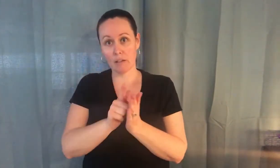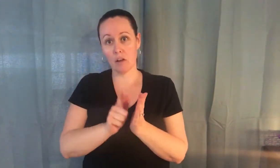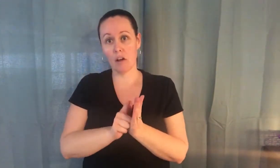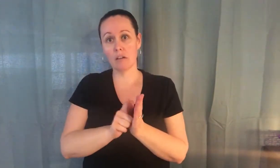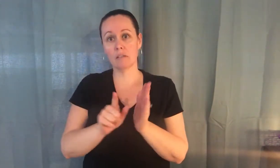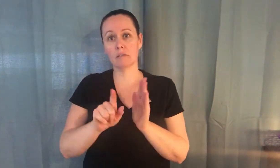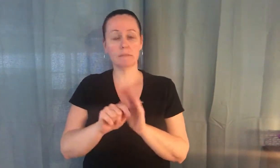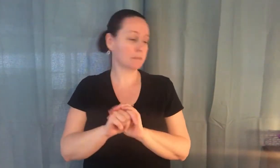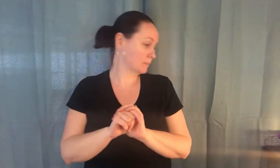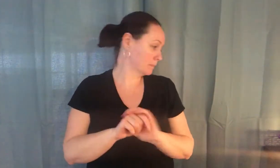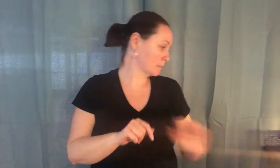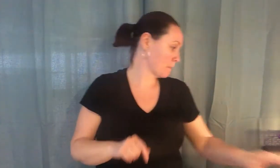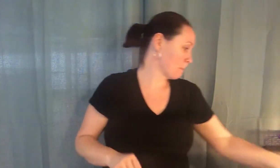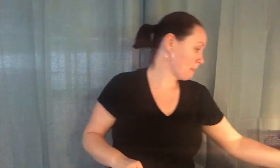father-in-law.